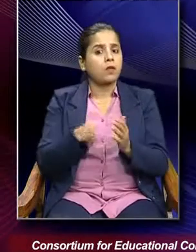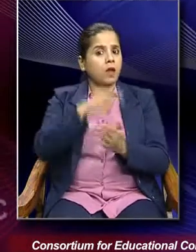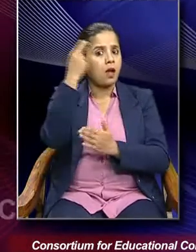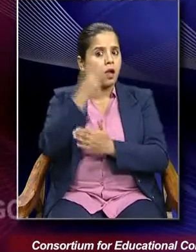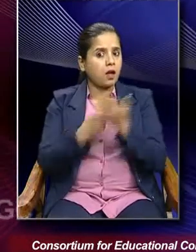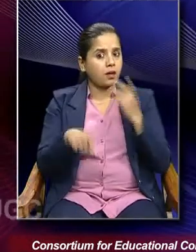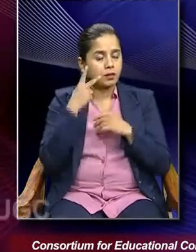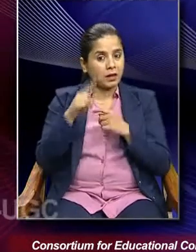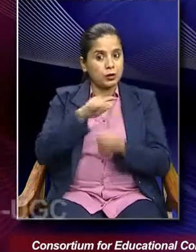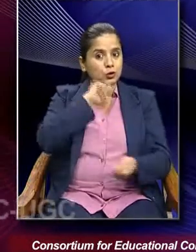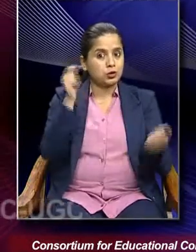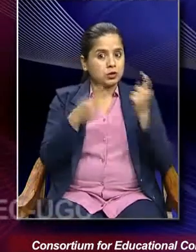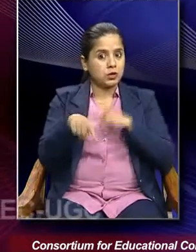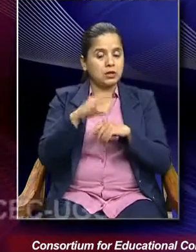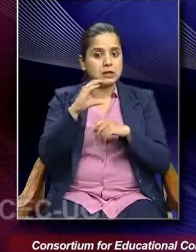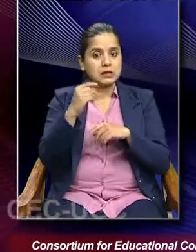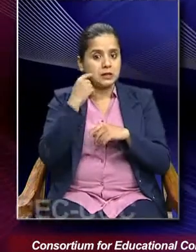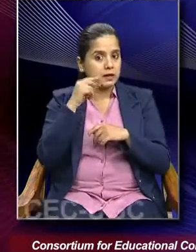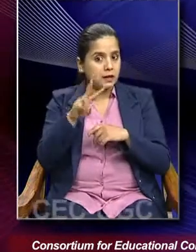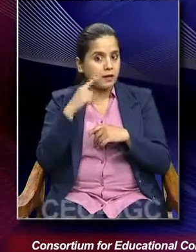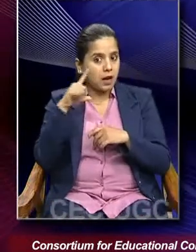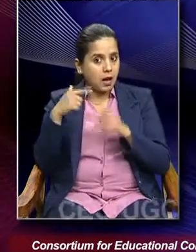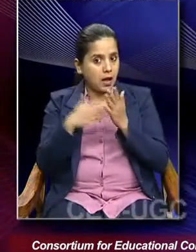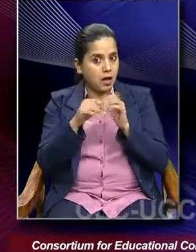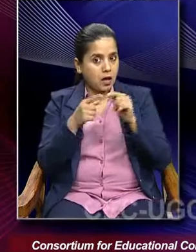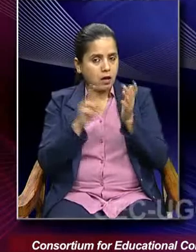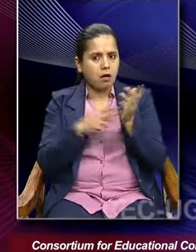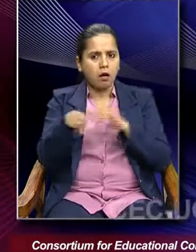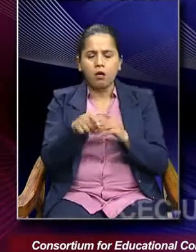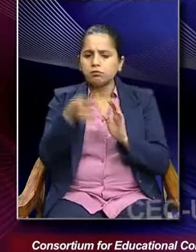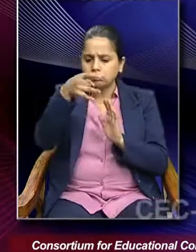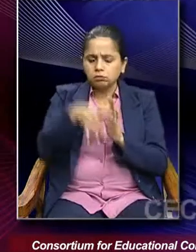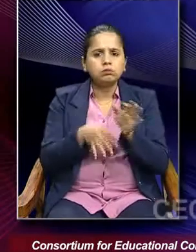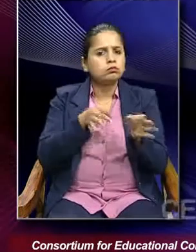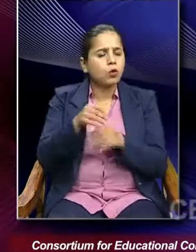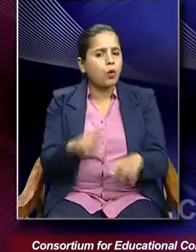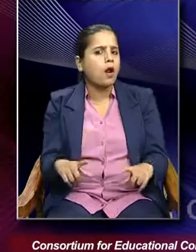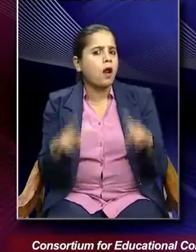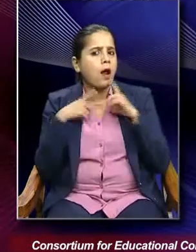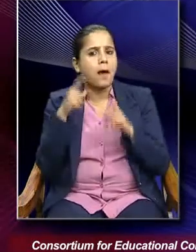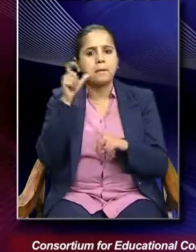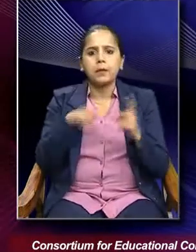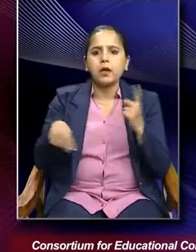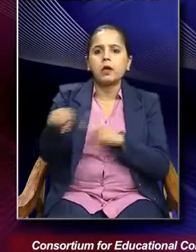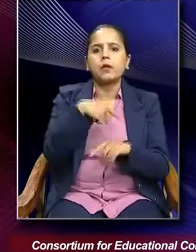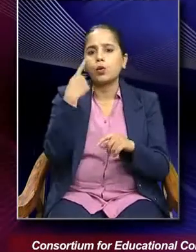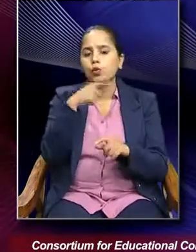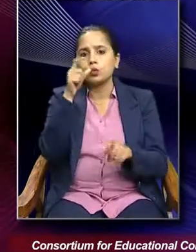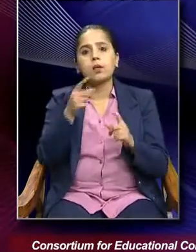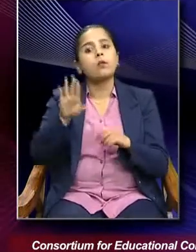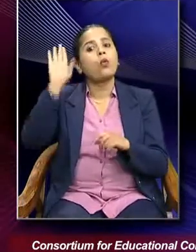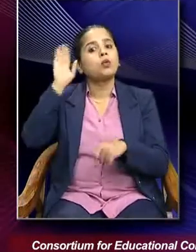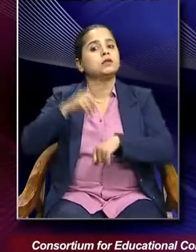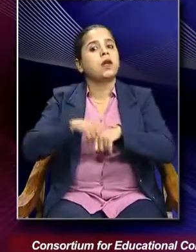this civilization give immense details about the life of people of those